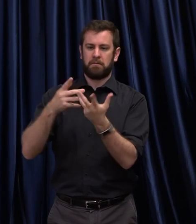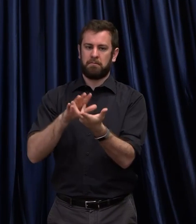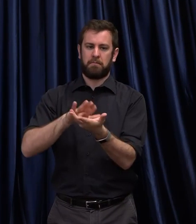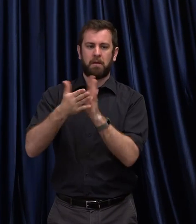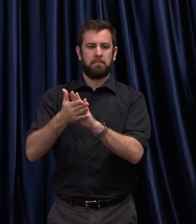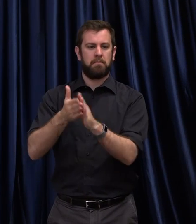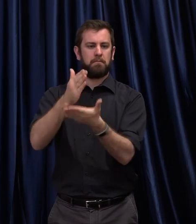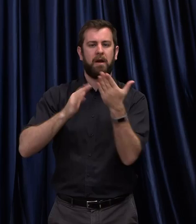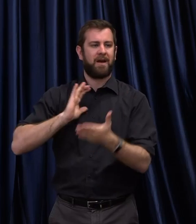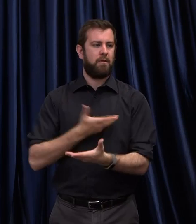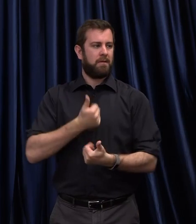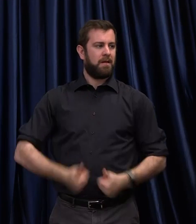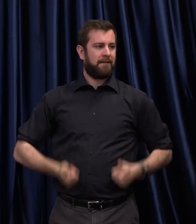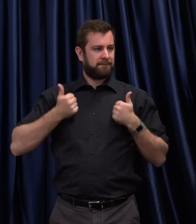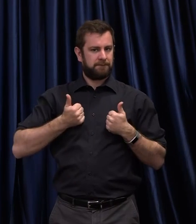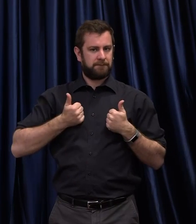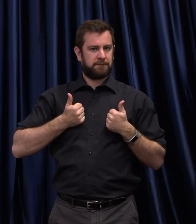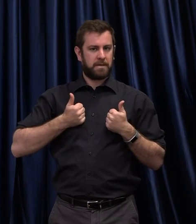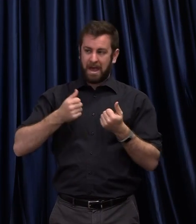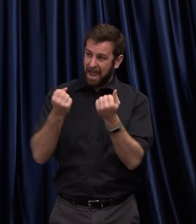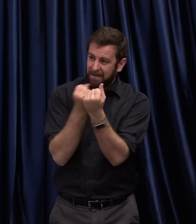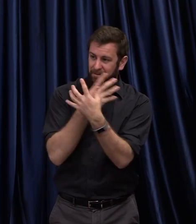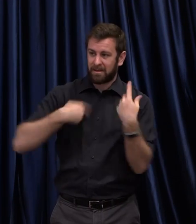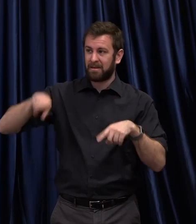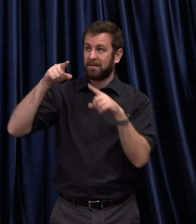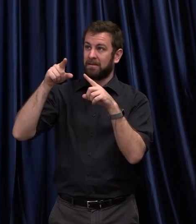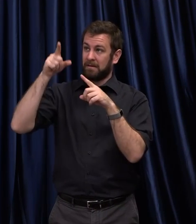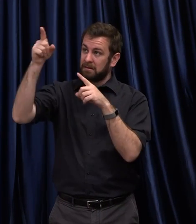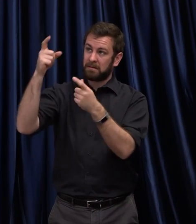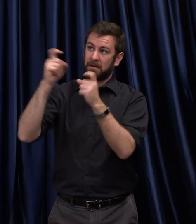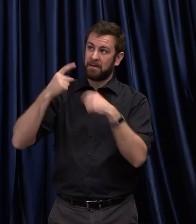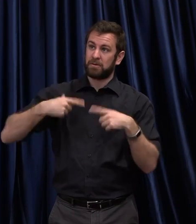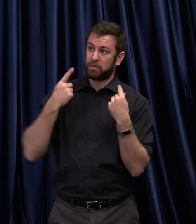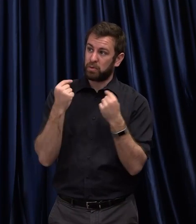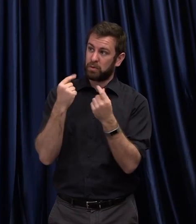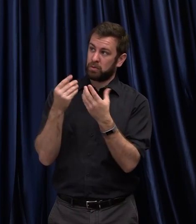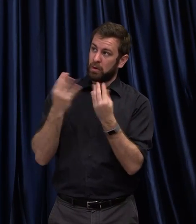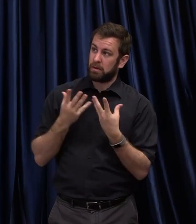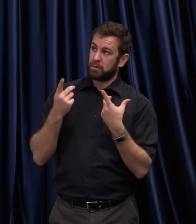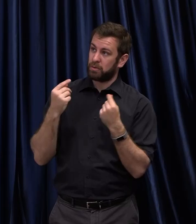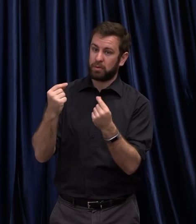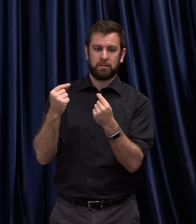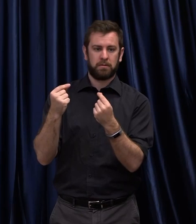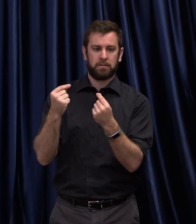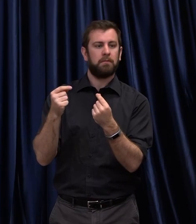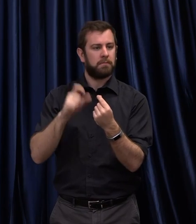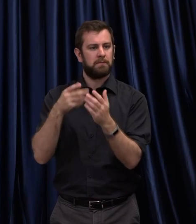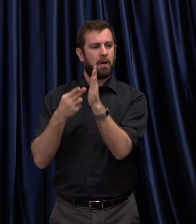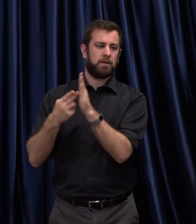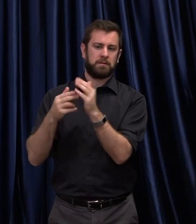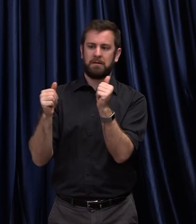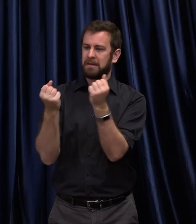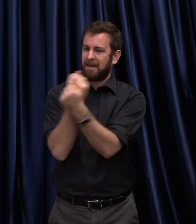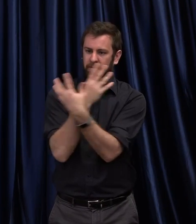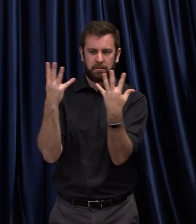to Allah in everything that He has commanded. The true fasting person should